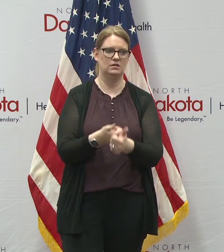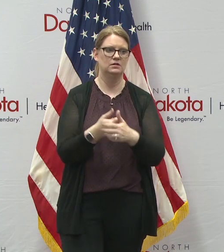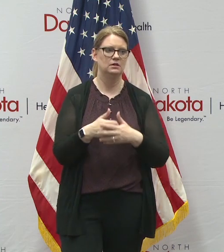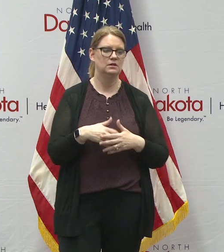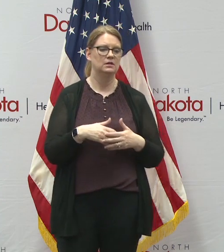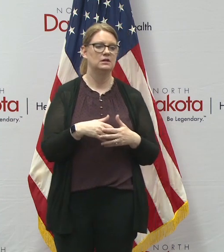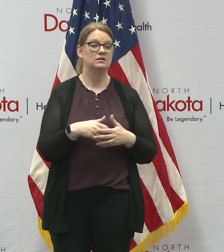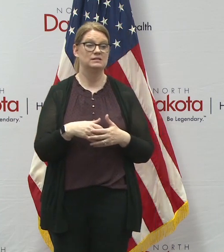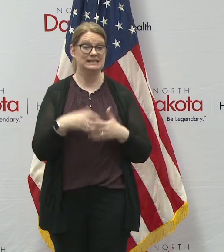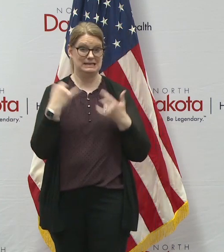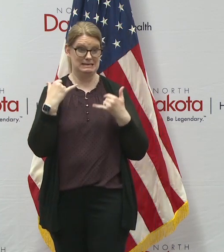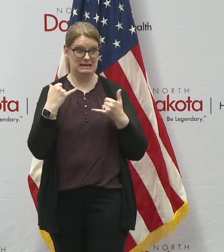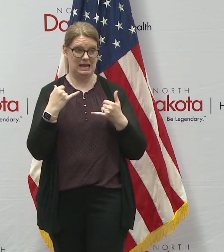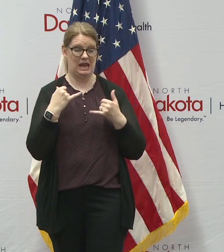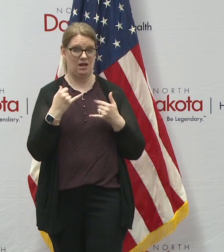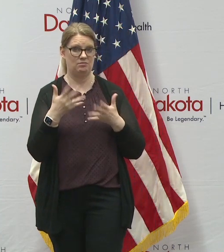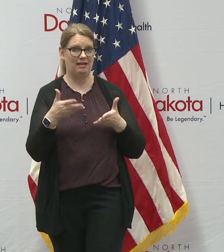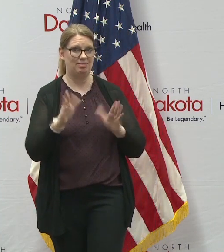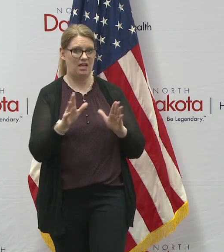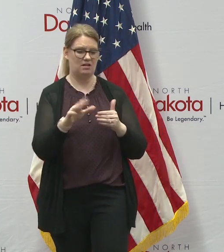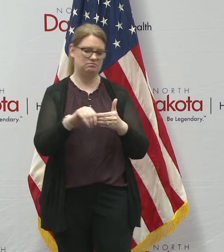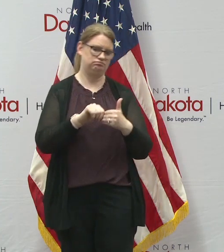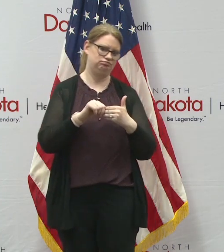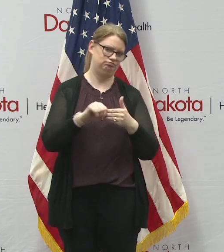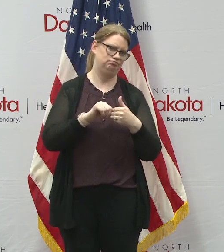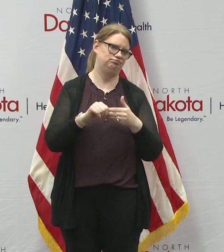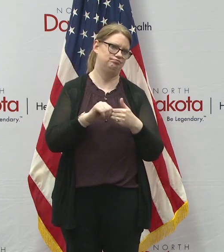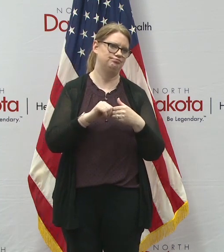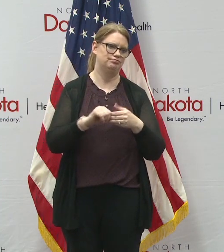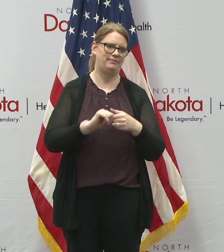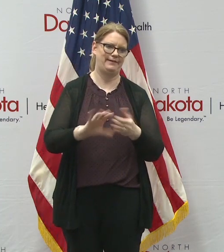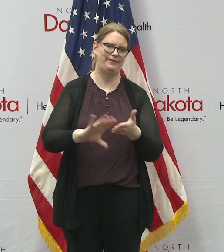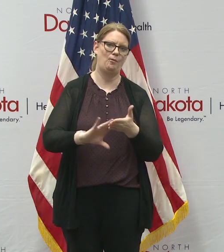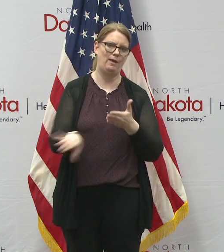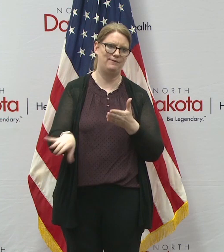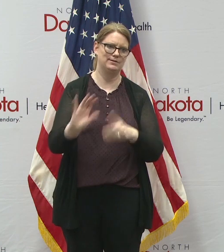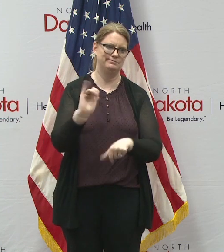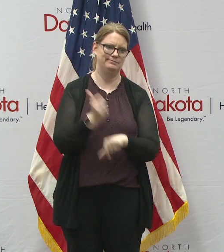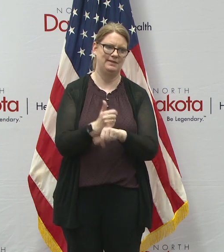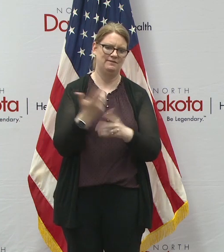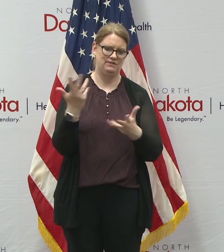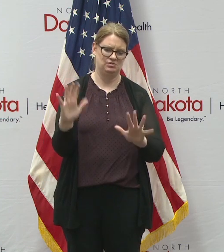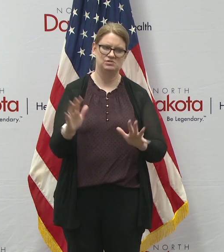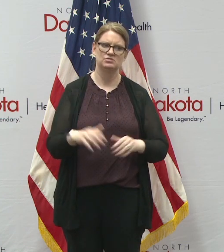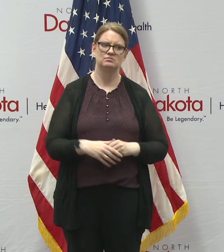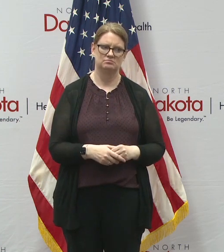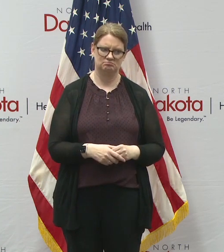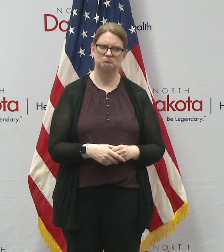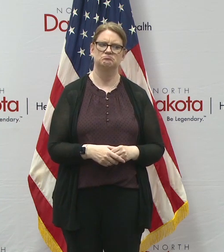of flexibility that's been given and some of the waivers that have put in place, I'm sure that we're